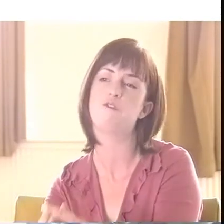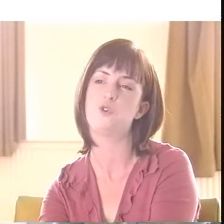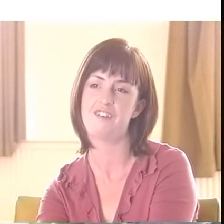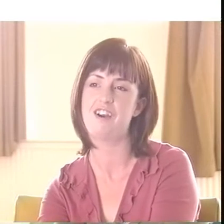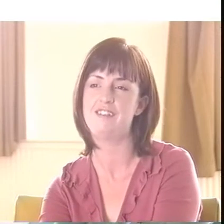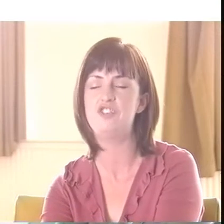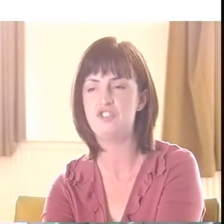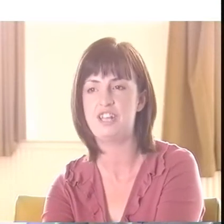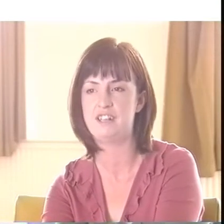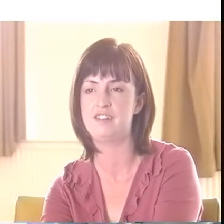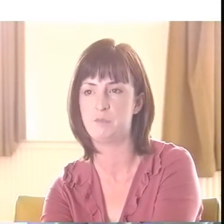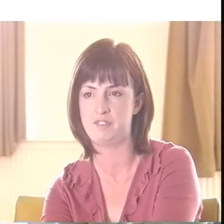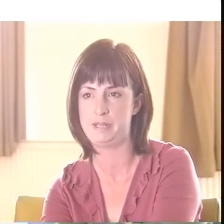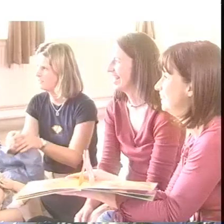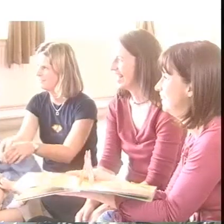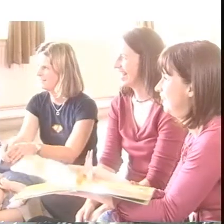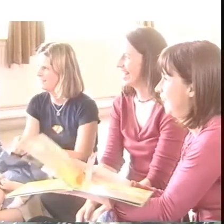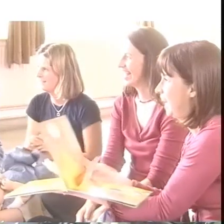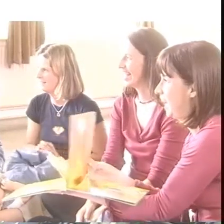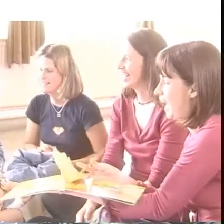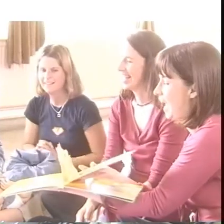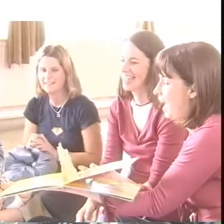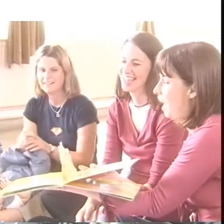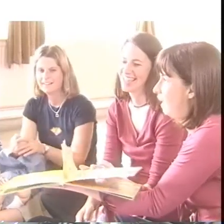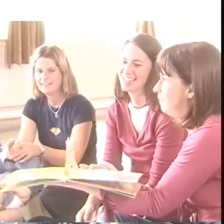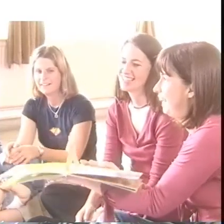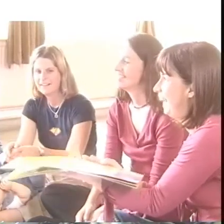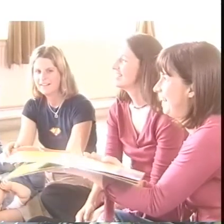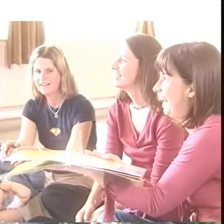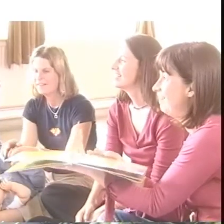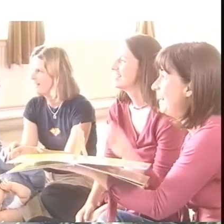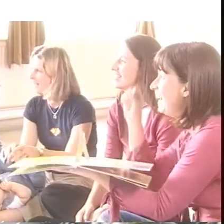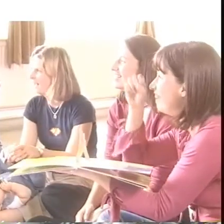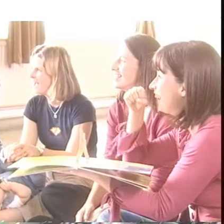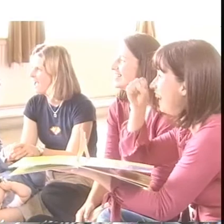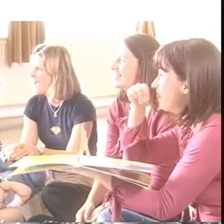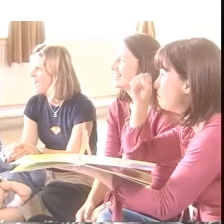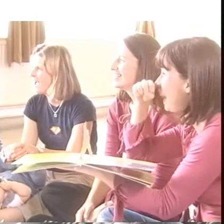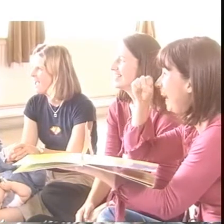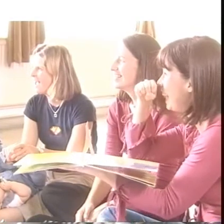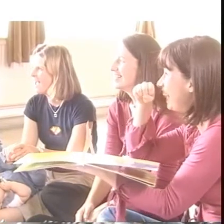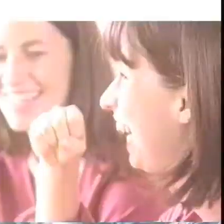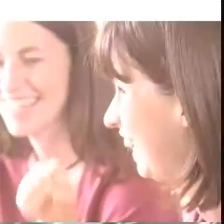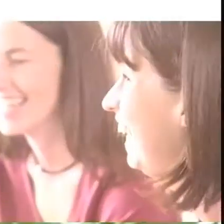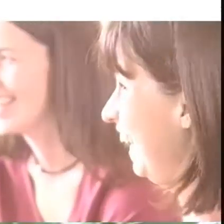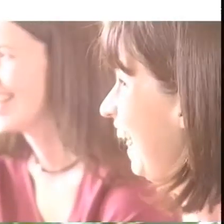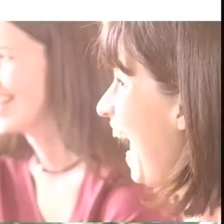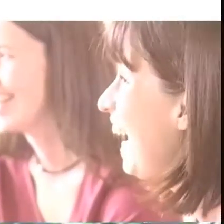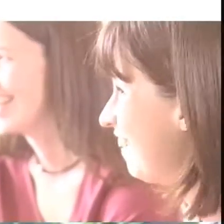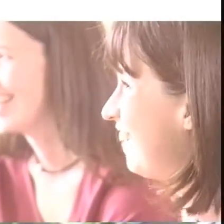force signs, it's just gently done with speech. An 8-month-old baby could be signing back within, well, in my own experience, in our